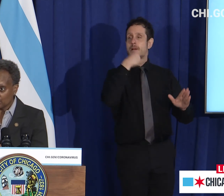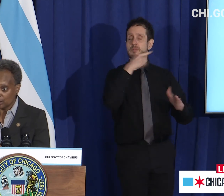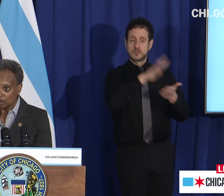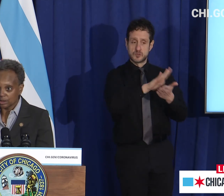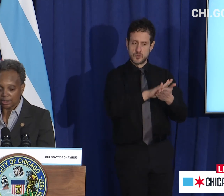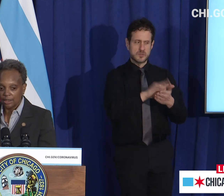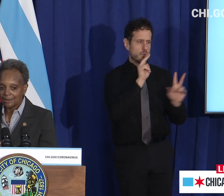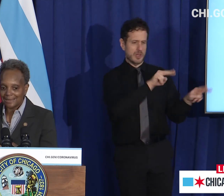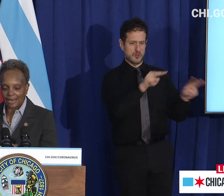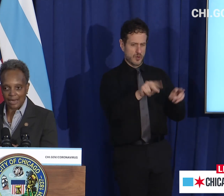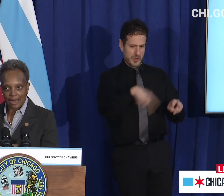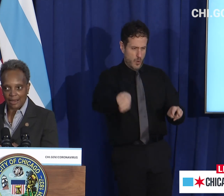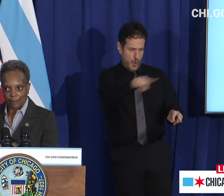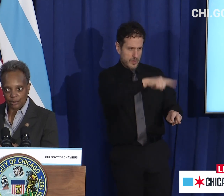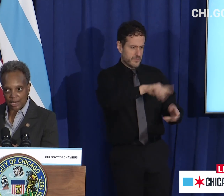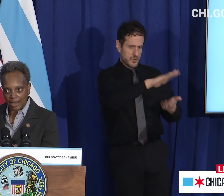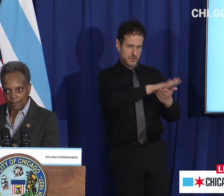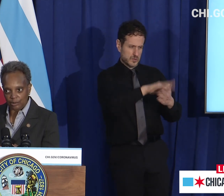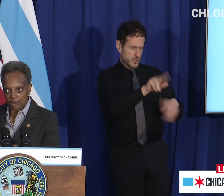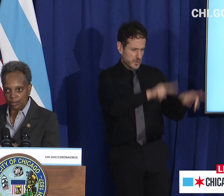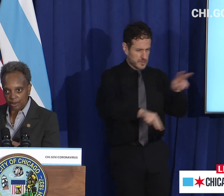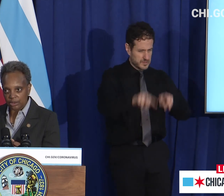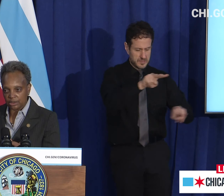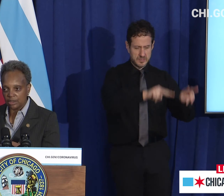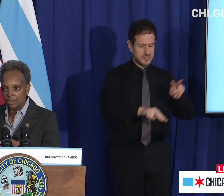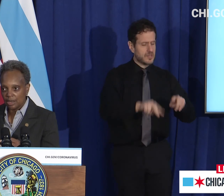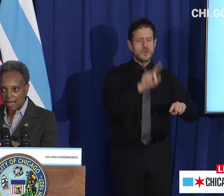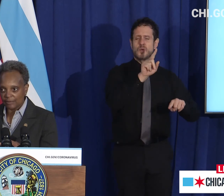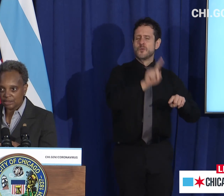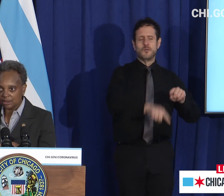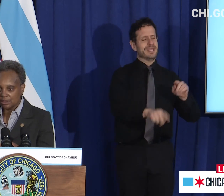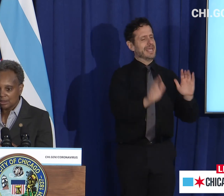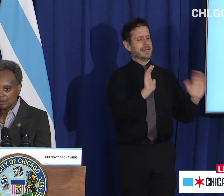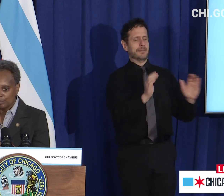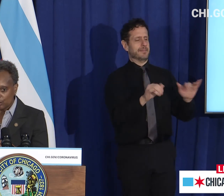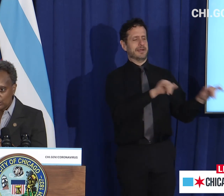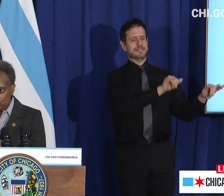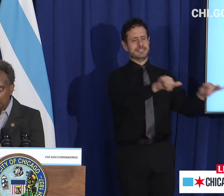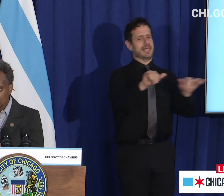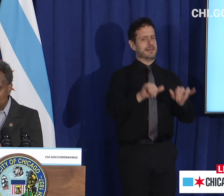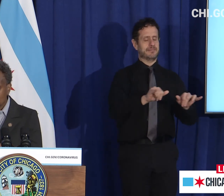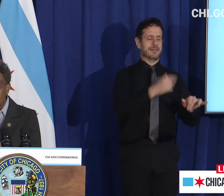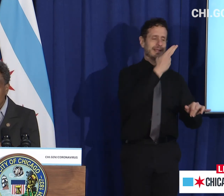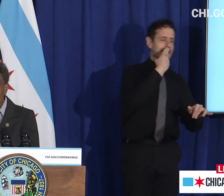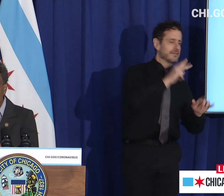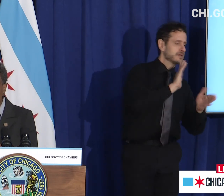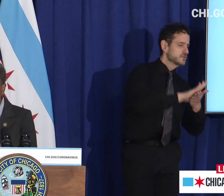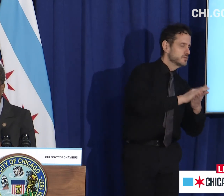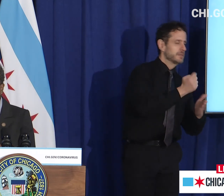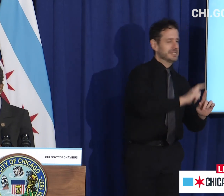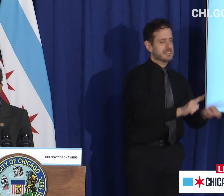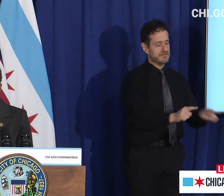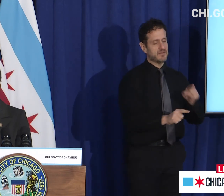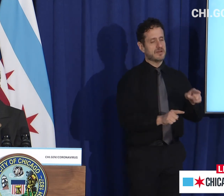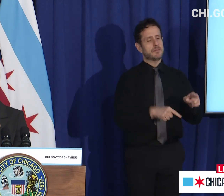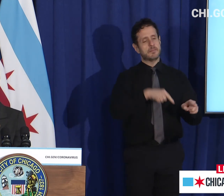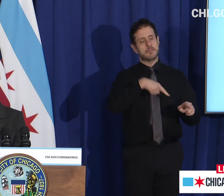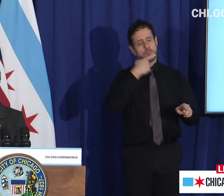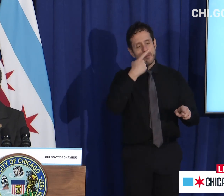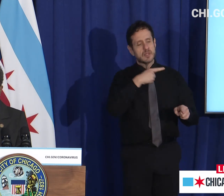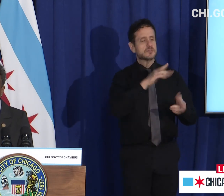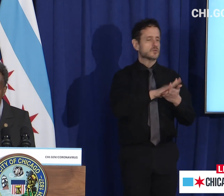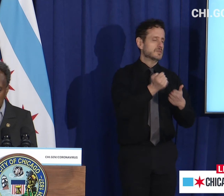very, very closely. It's not an apples to apples comparison, obviously, but we look at that data very, very